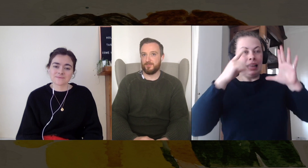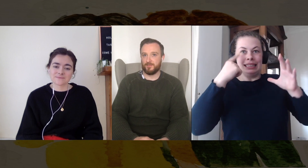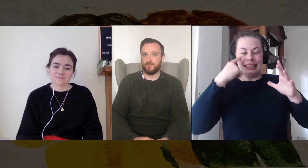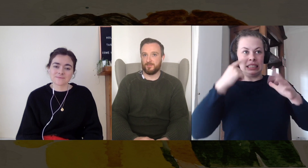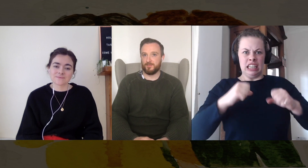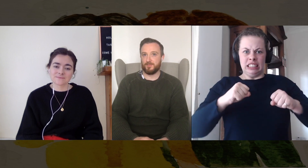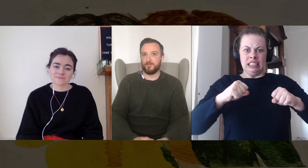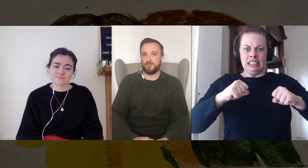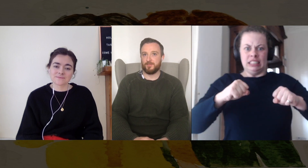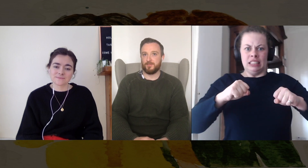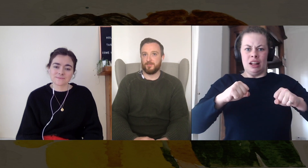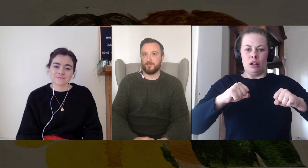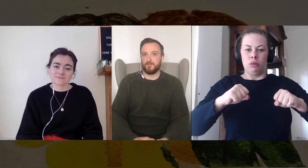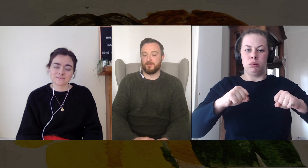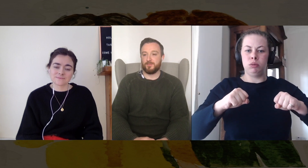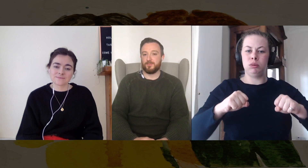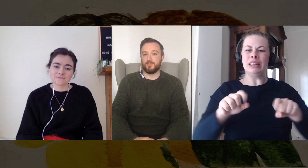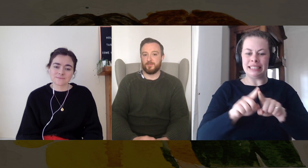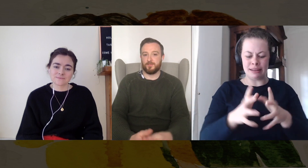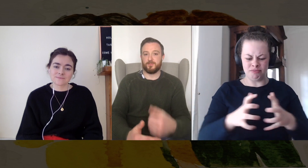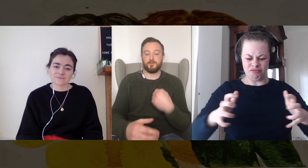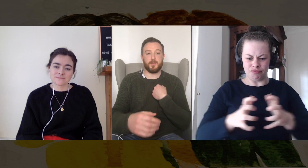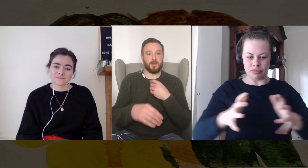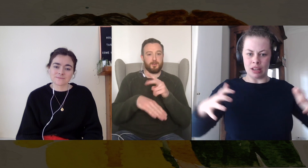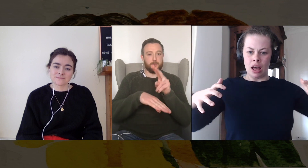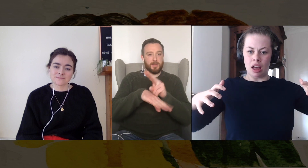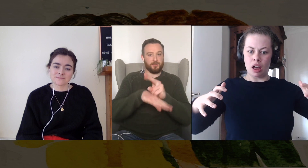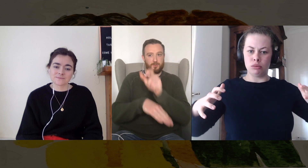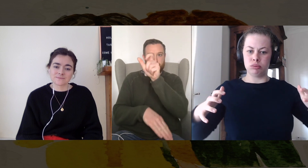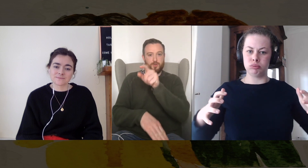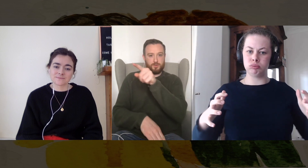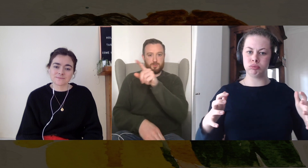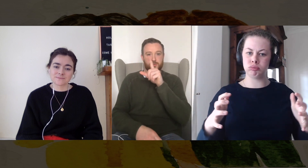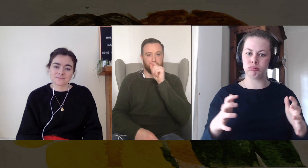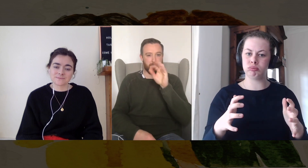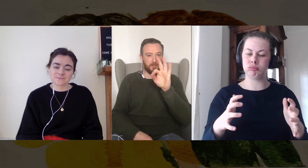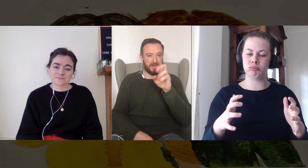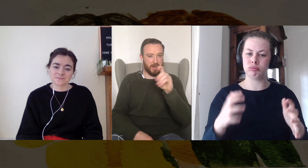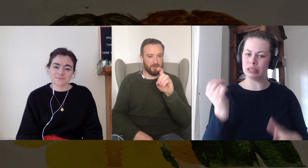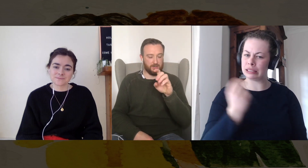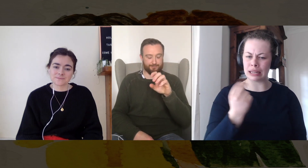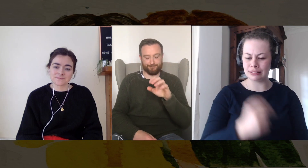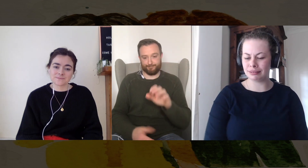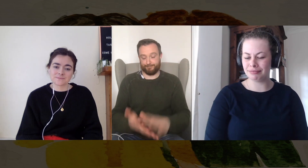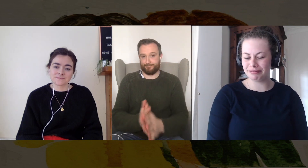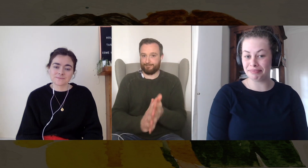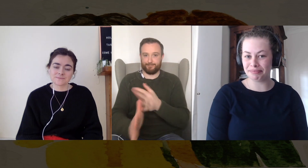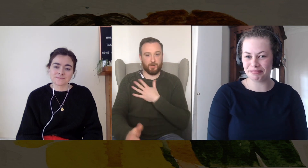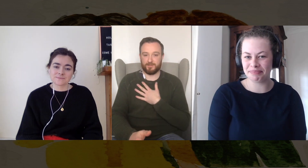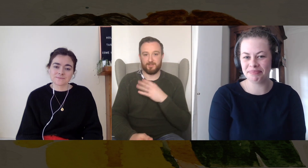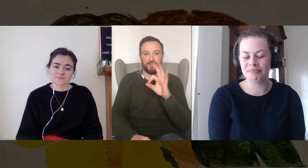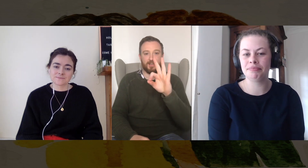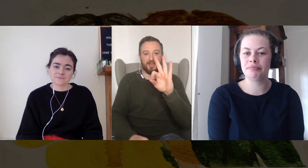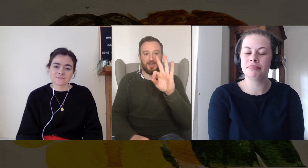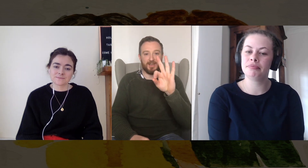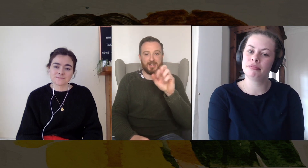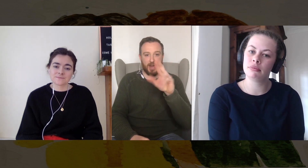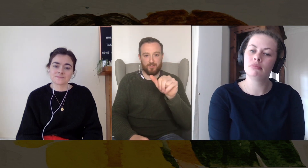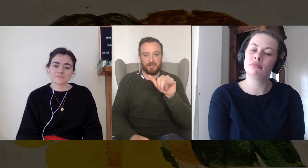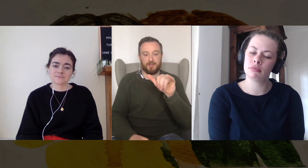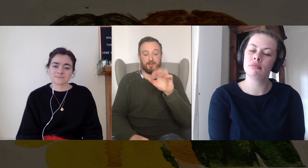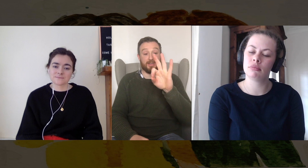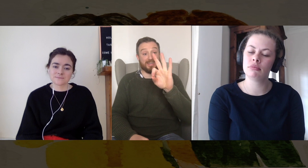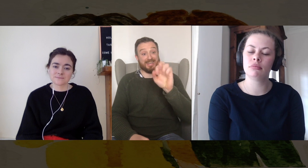are my evenings to just decompress, and I just see it in my head as like your body goes from extending to just decompressing, just like